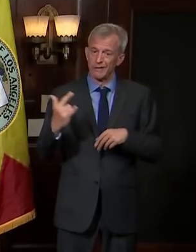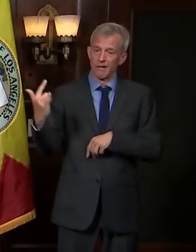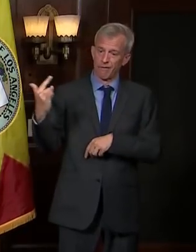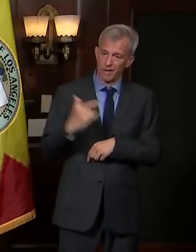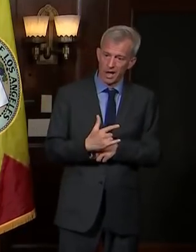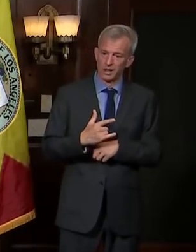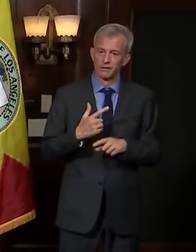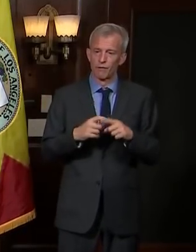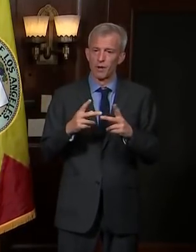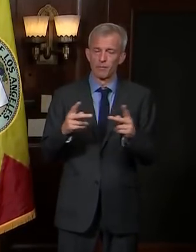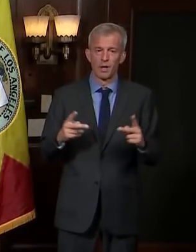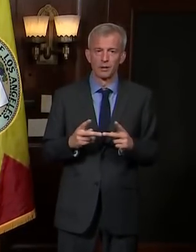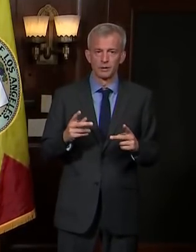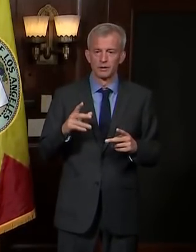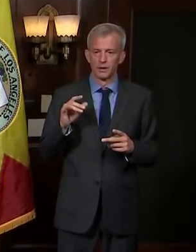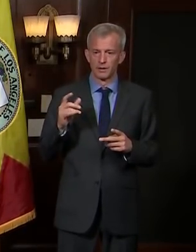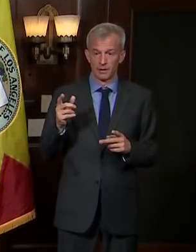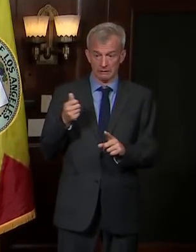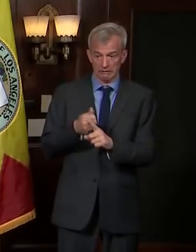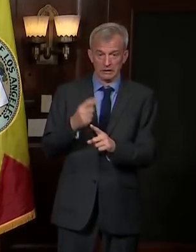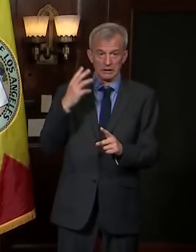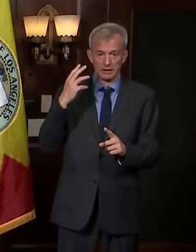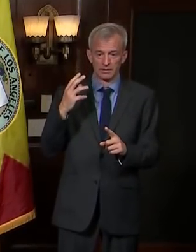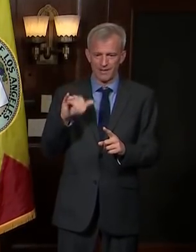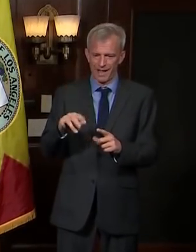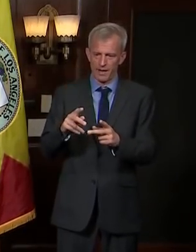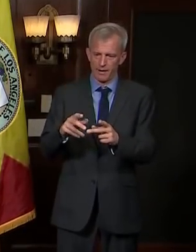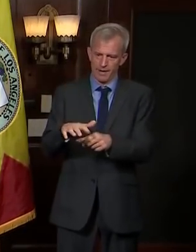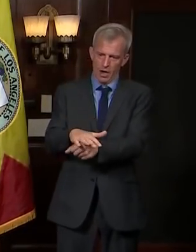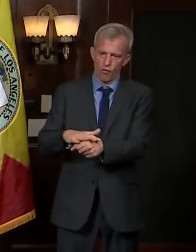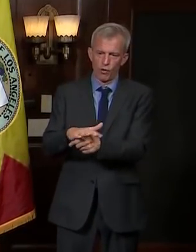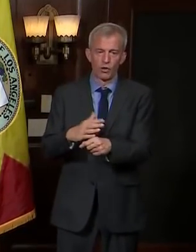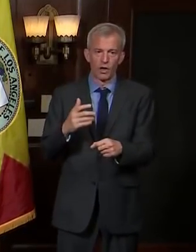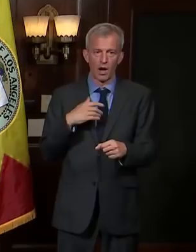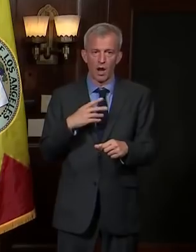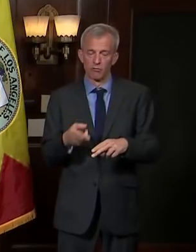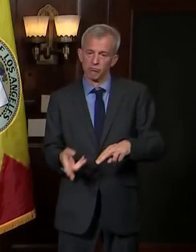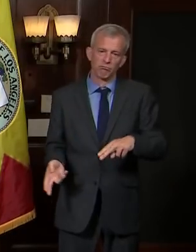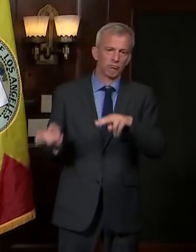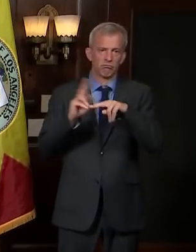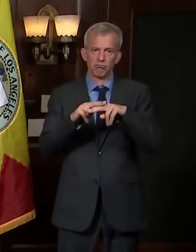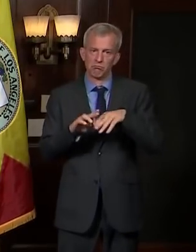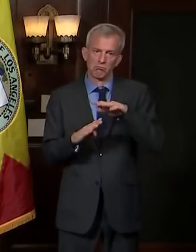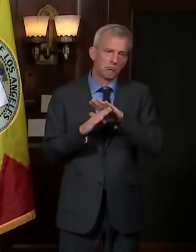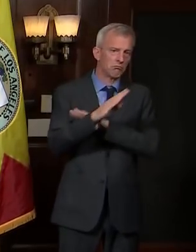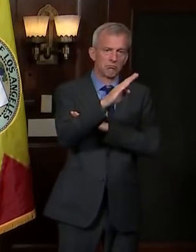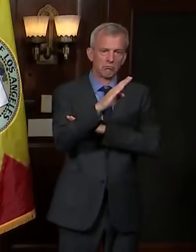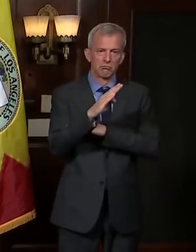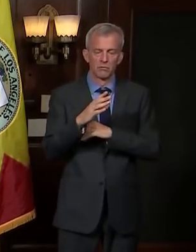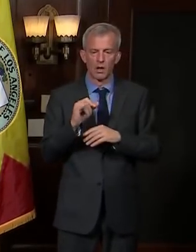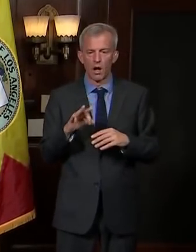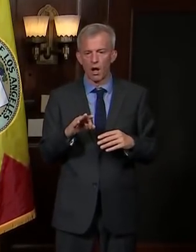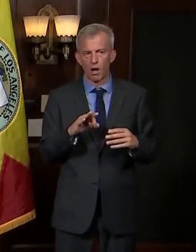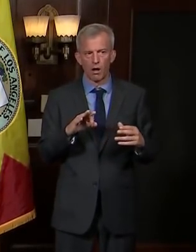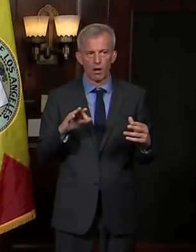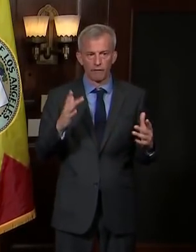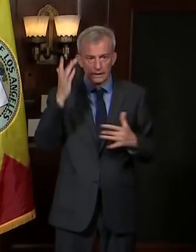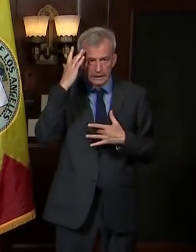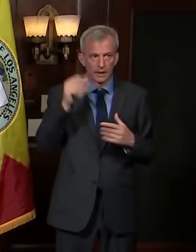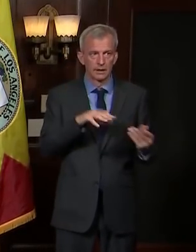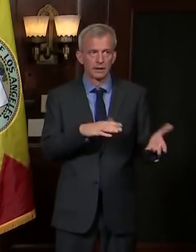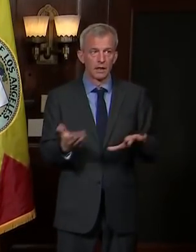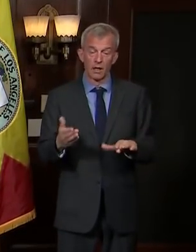seeing a sharp increase in the number of cases and deaths? And could that even incrementally help with the fight